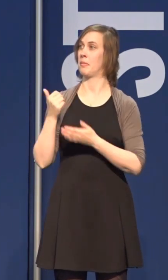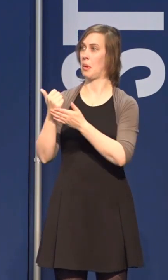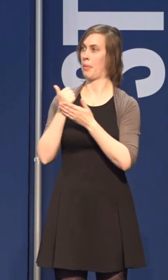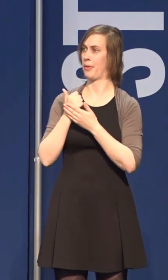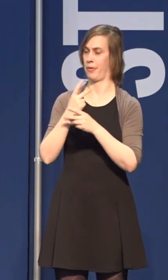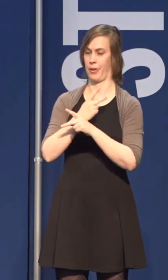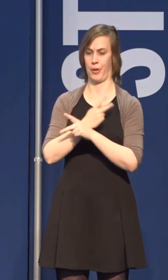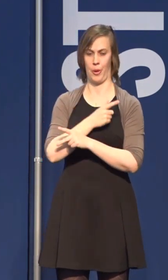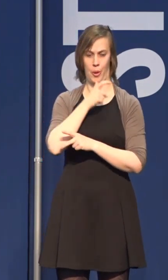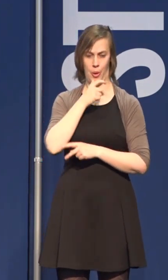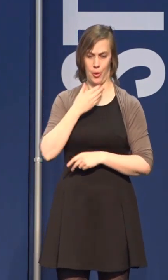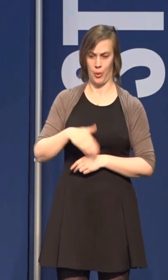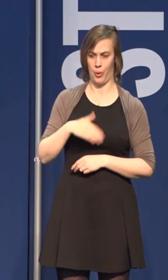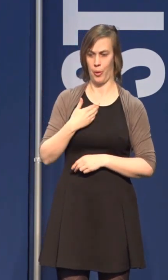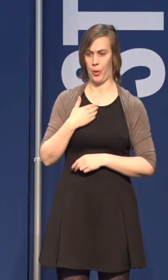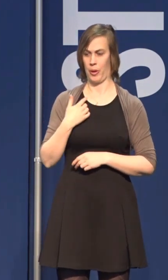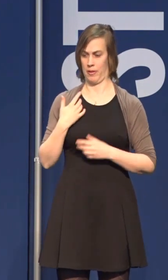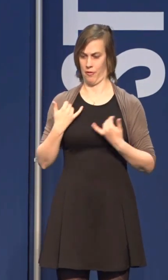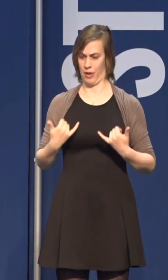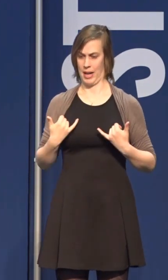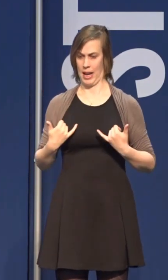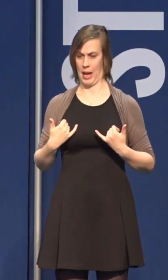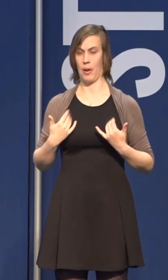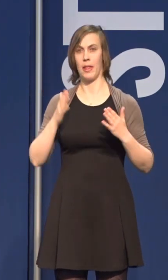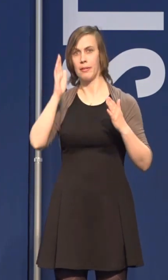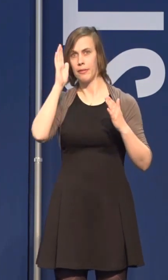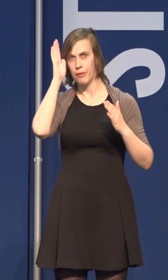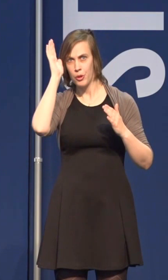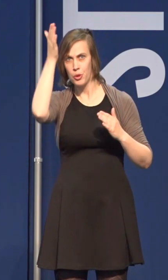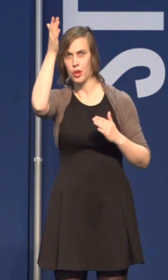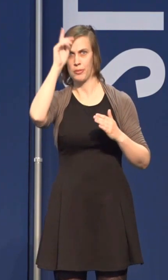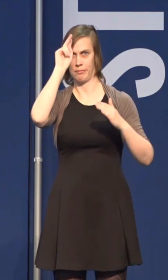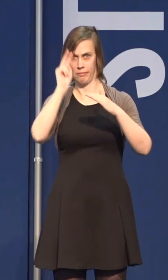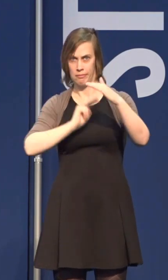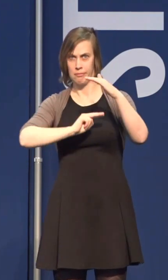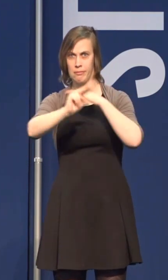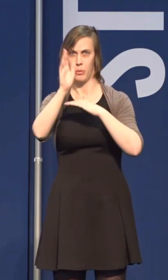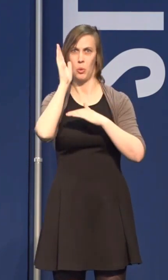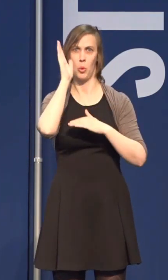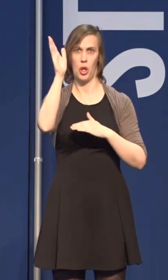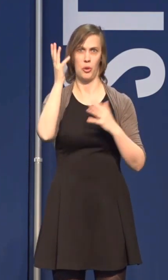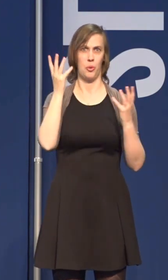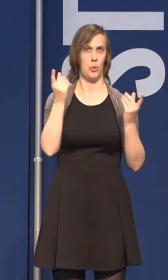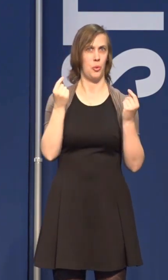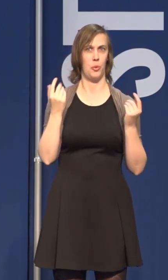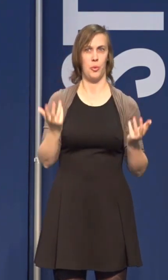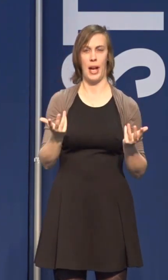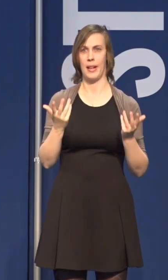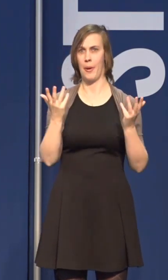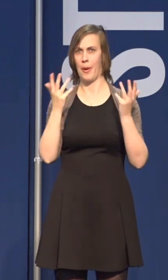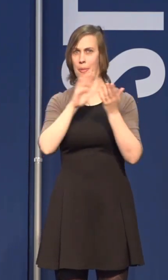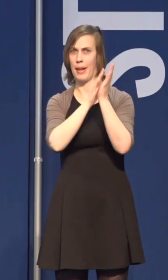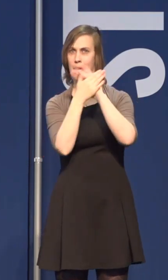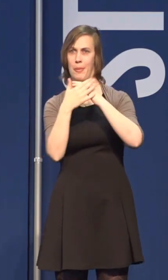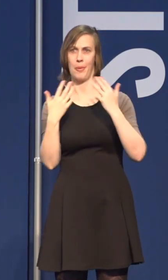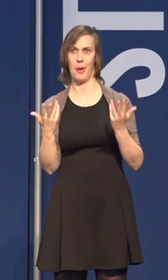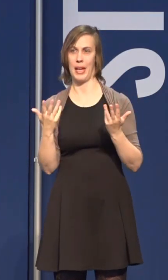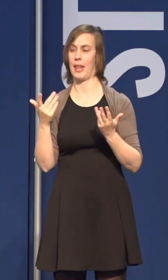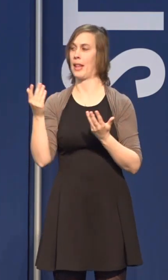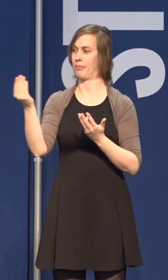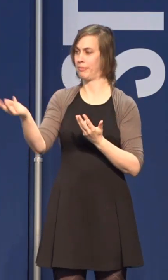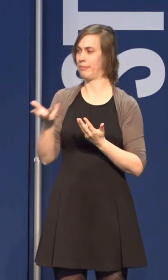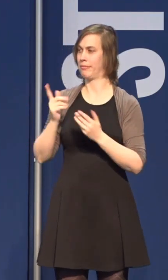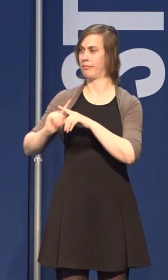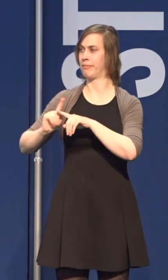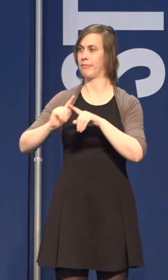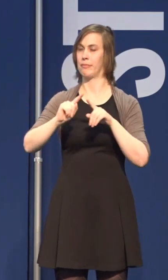are, who and where you want to be, and they provide you with all of the tools necessary to achieve your goals. Faculty and mentors at